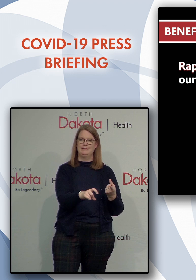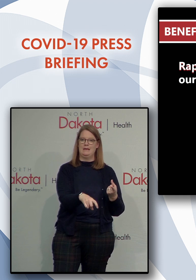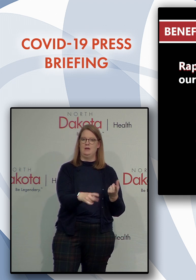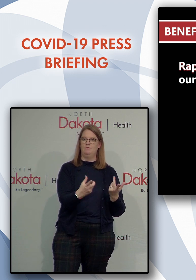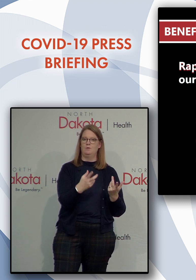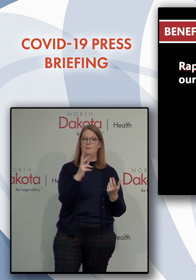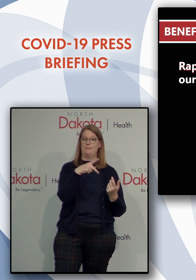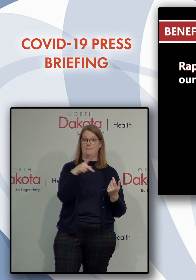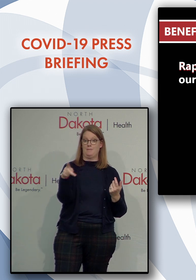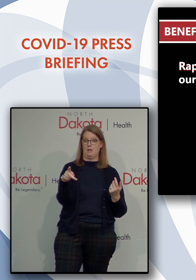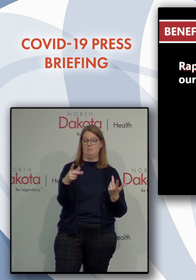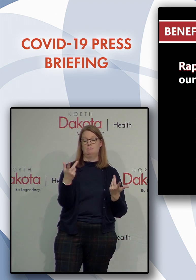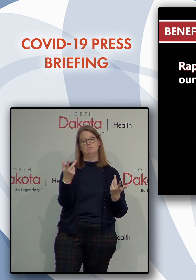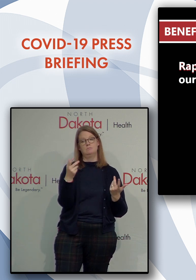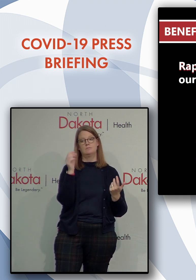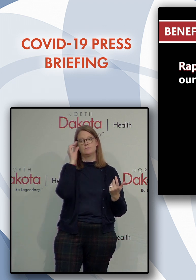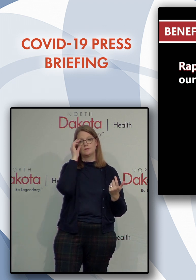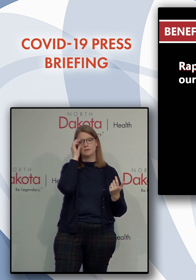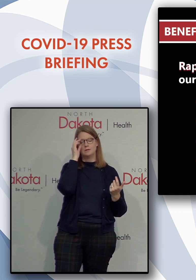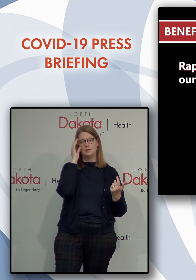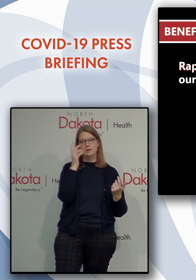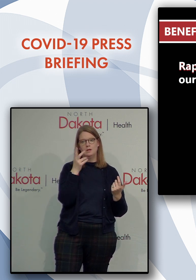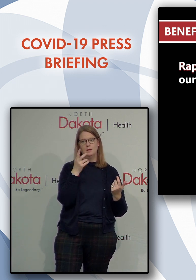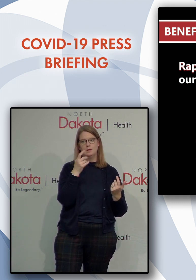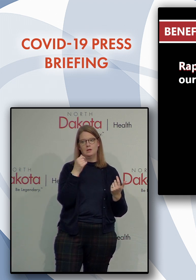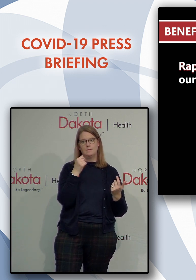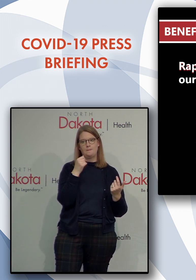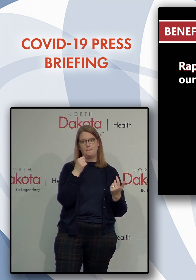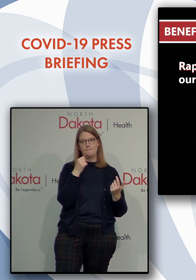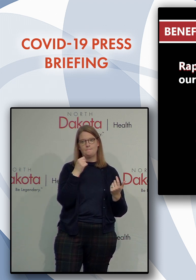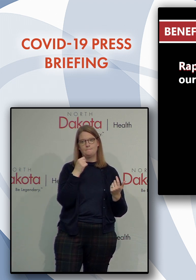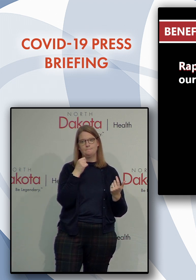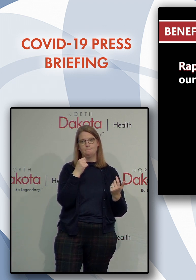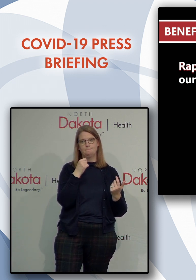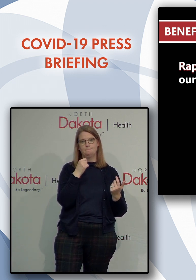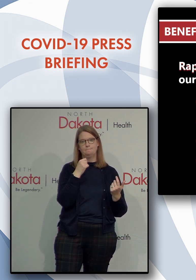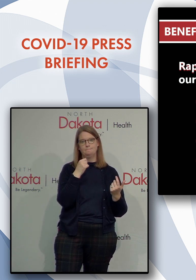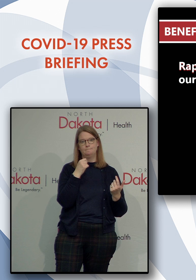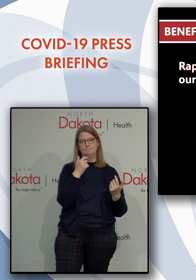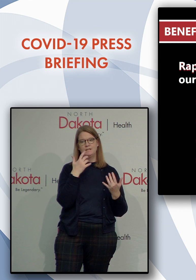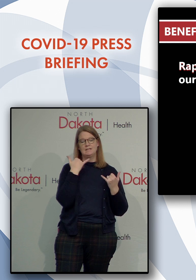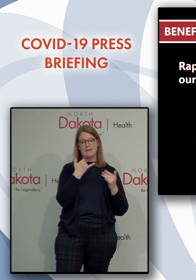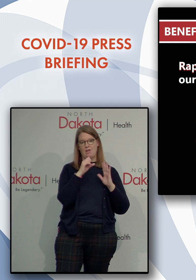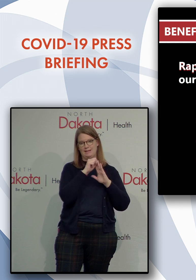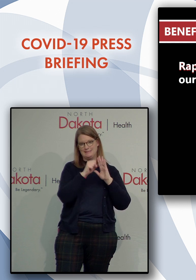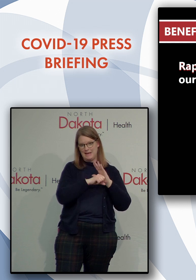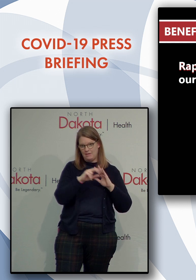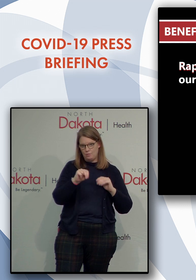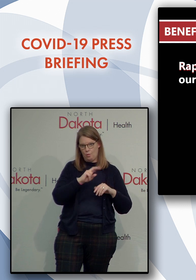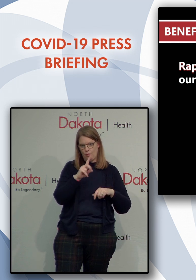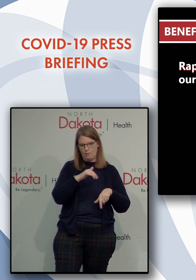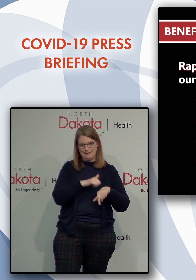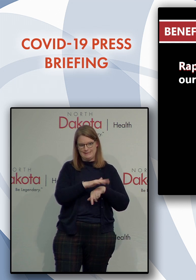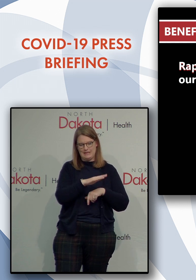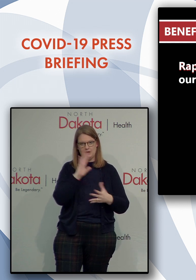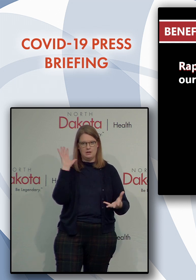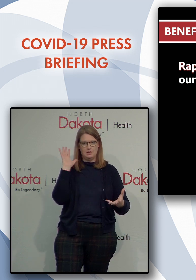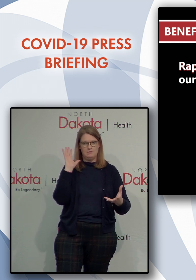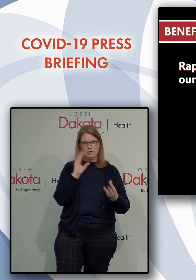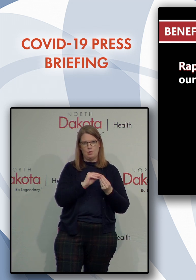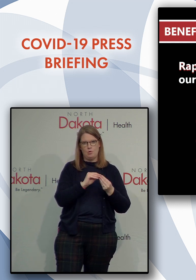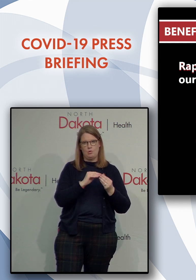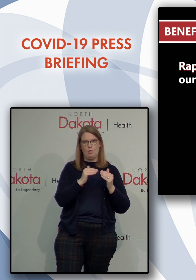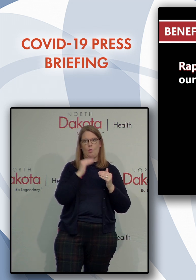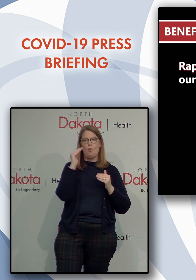for PPP as well. And now we have been shipped to the state of North Dakota now, all total about